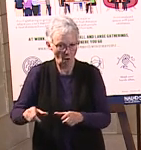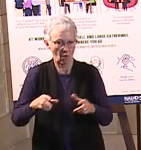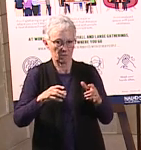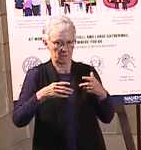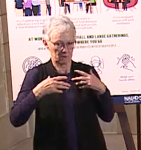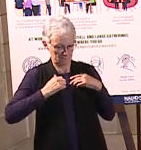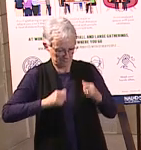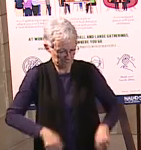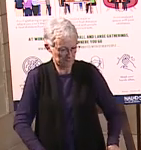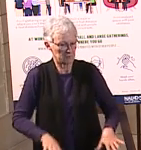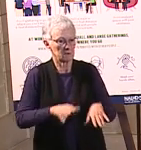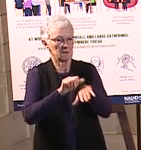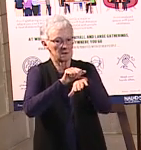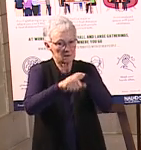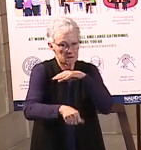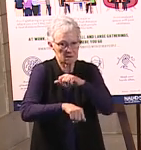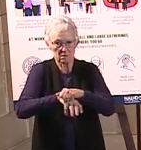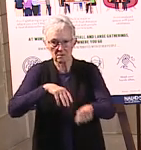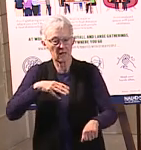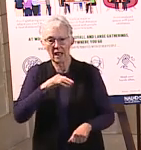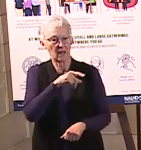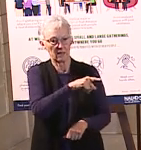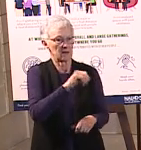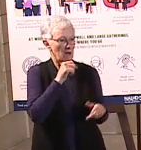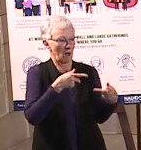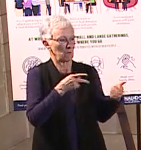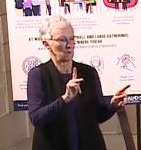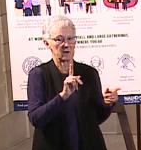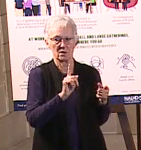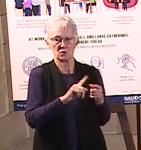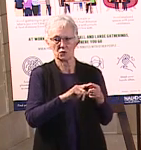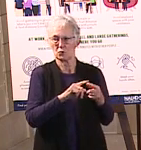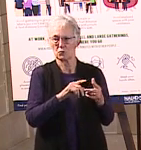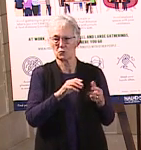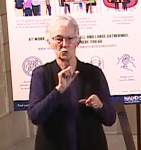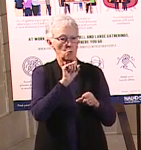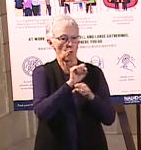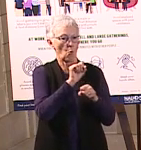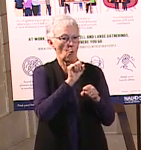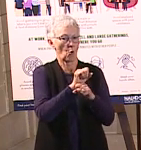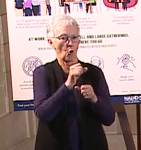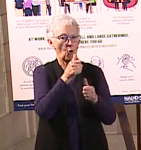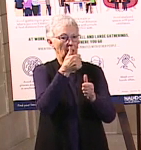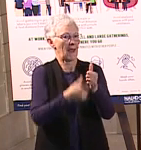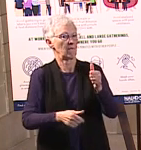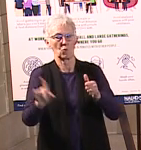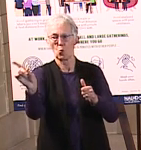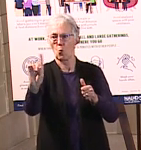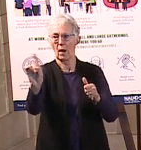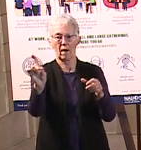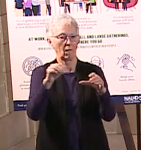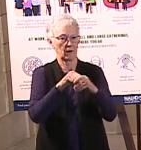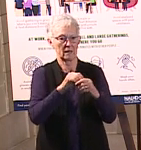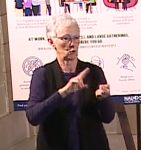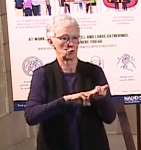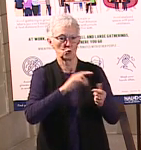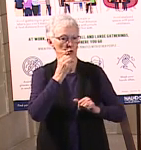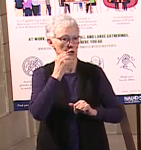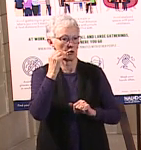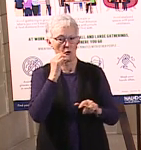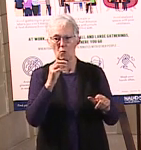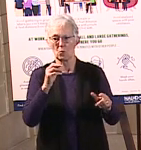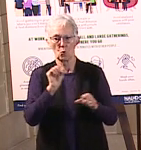the facility. They would be primarily with that resident to, again, to avoid transmission